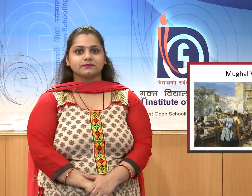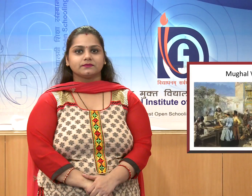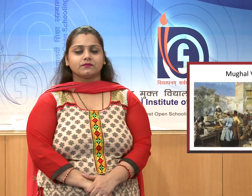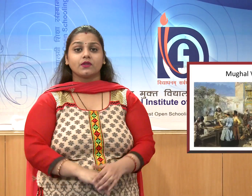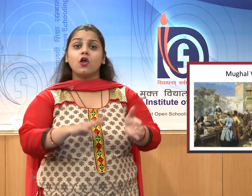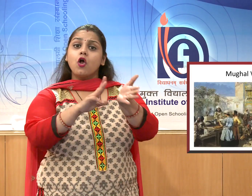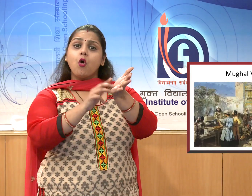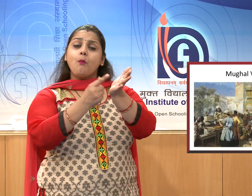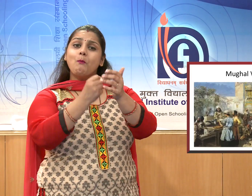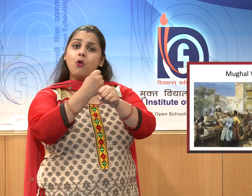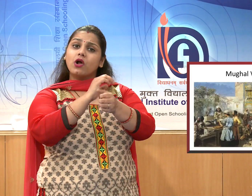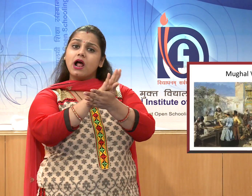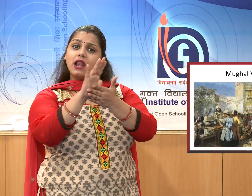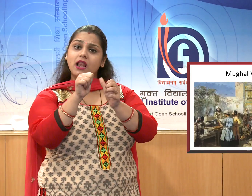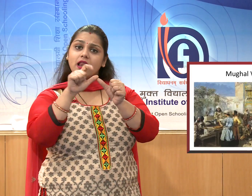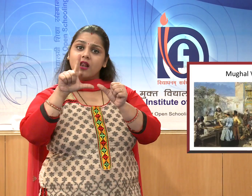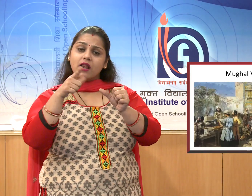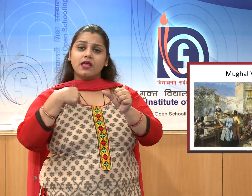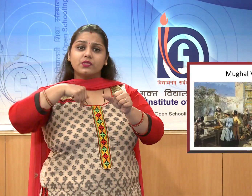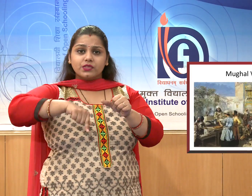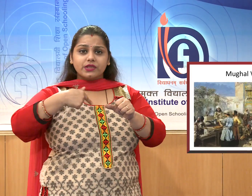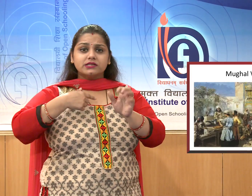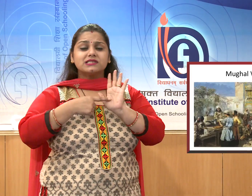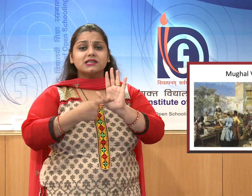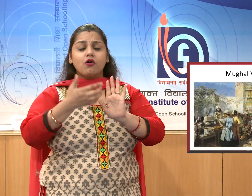The Mughal system was more penetrative